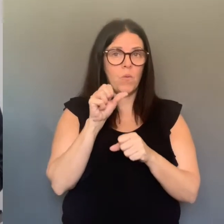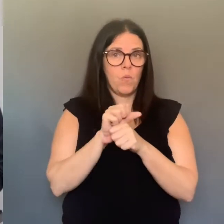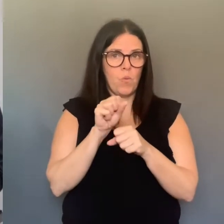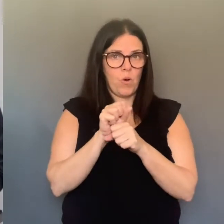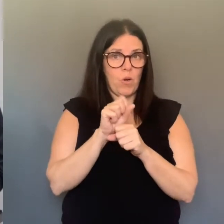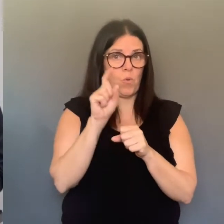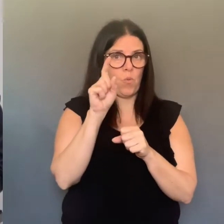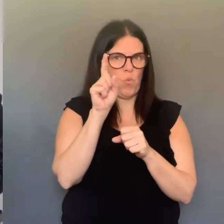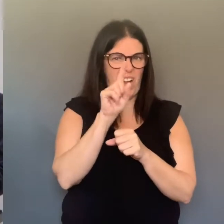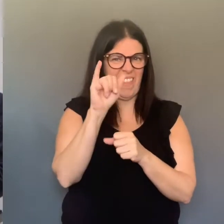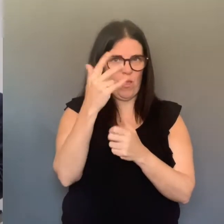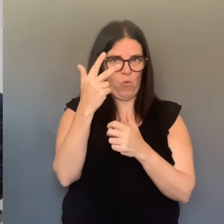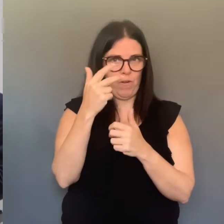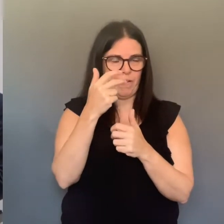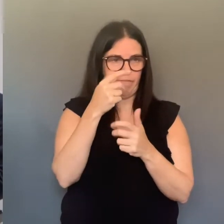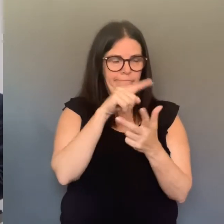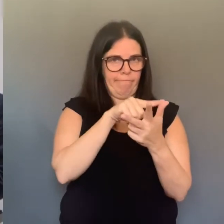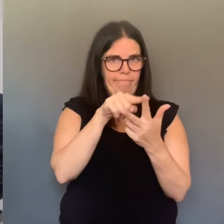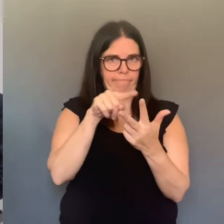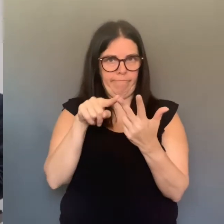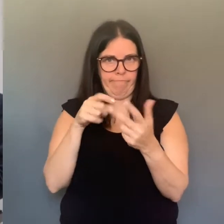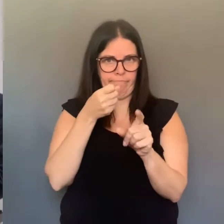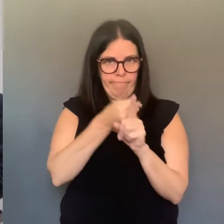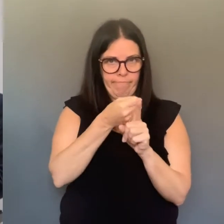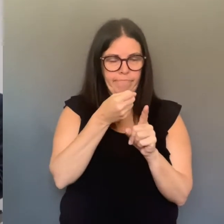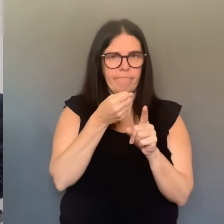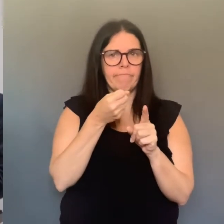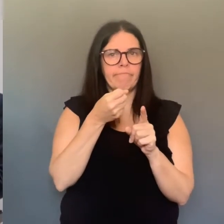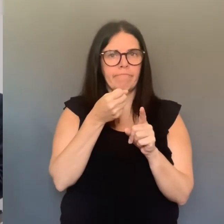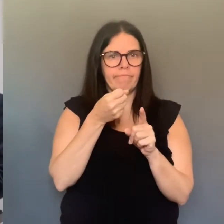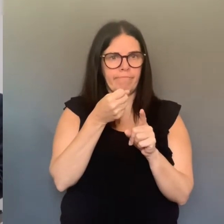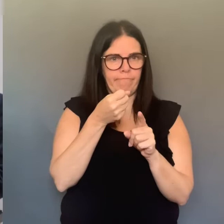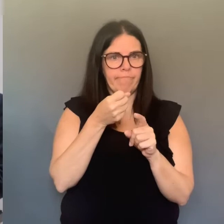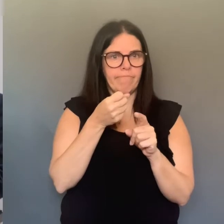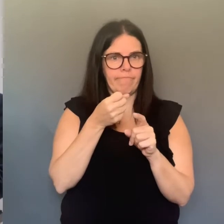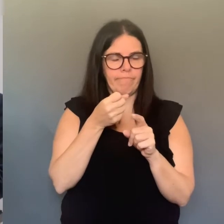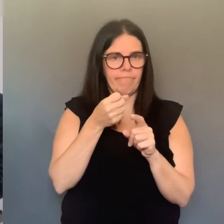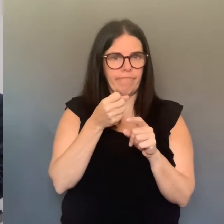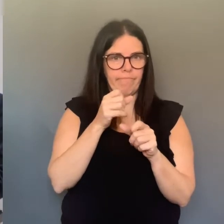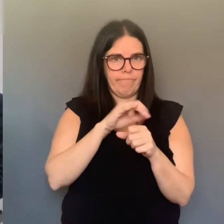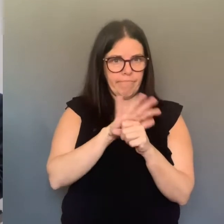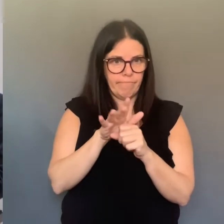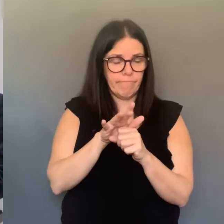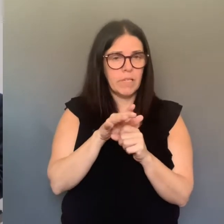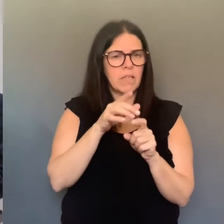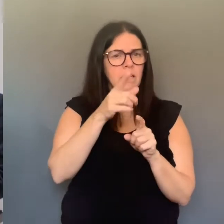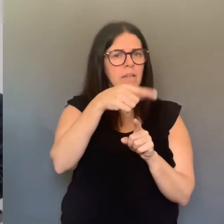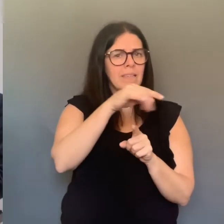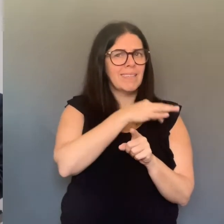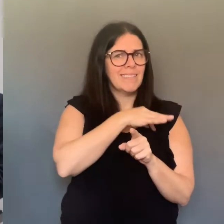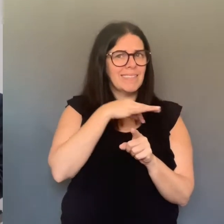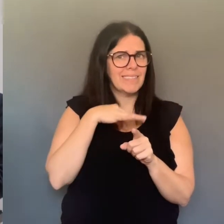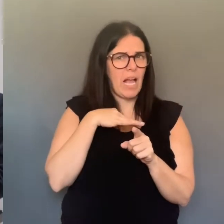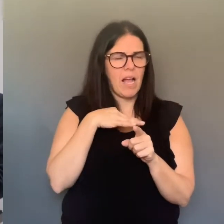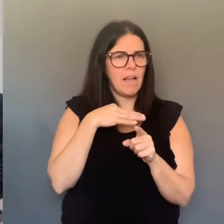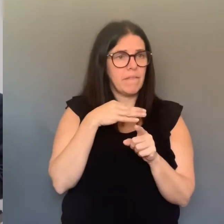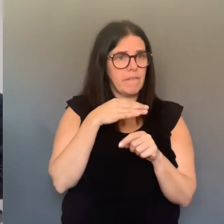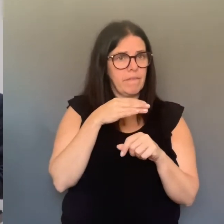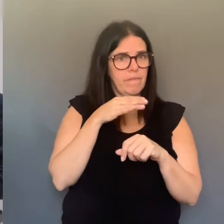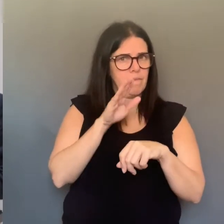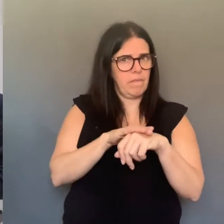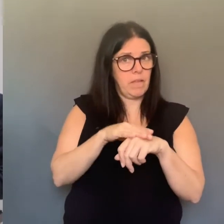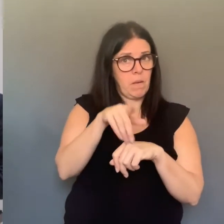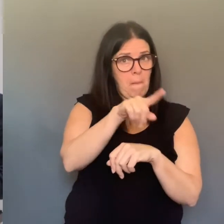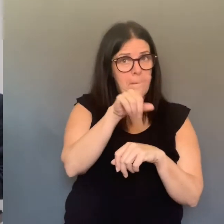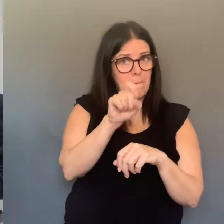Yeah, the staff that are working at these 3 outbreak facilities, the facilities where those 3 outbreaks are,